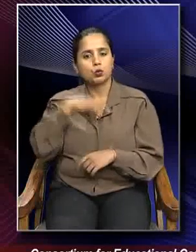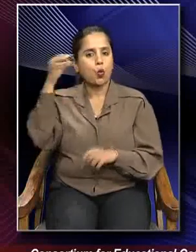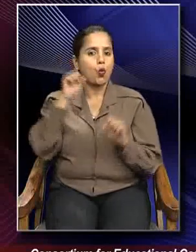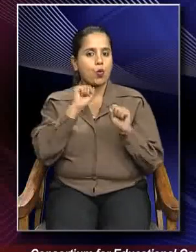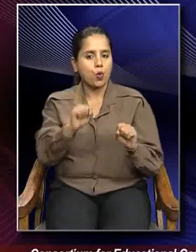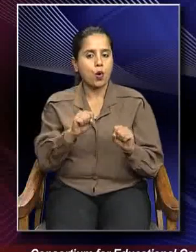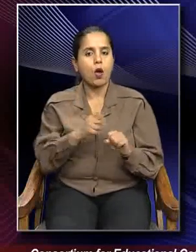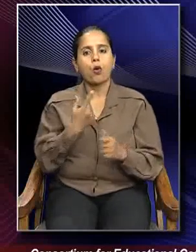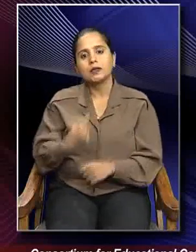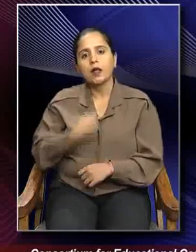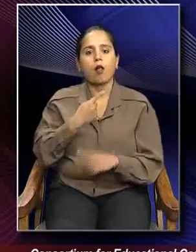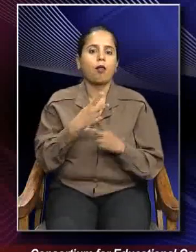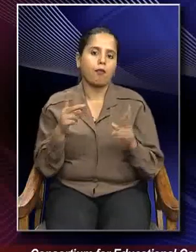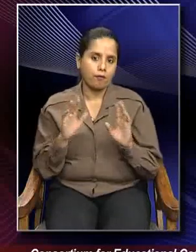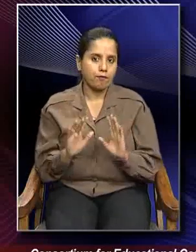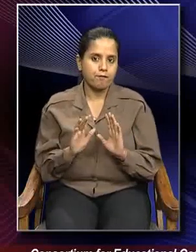the self.